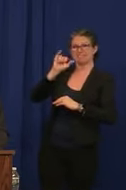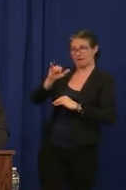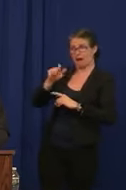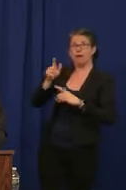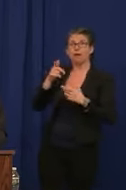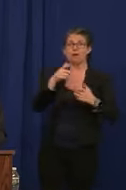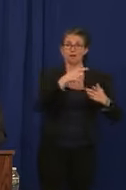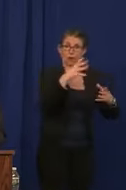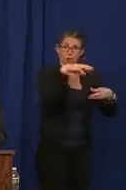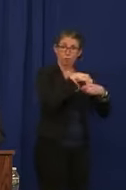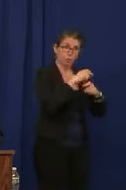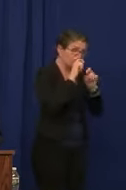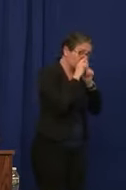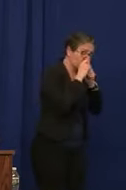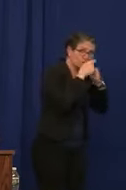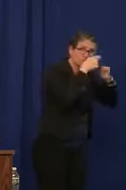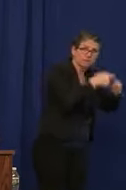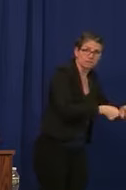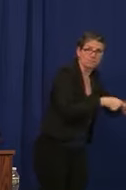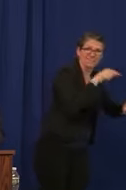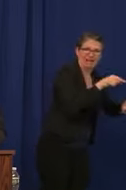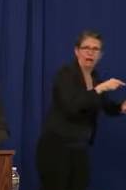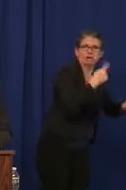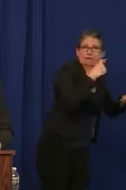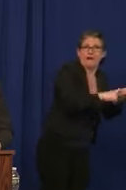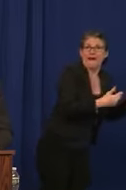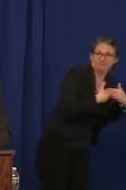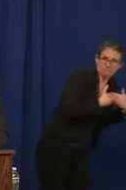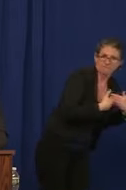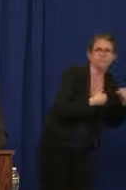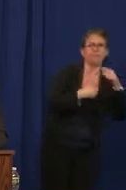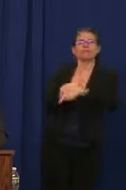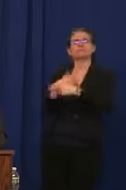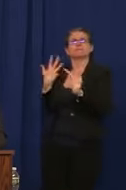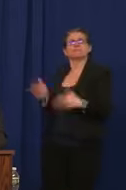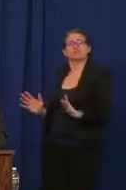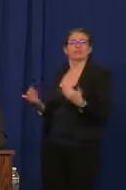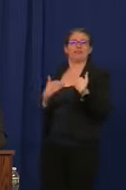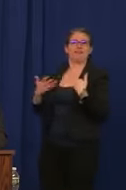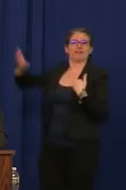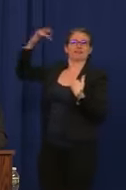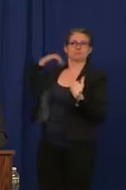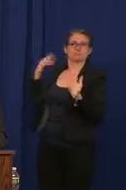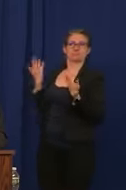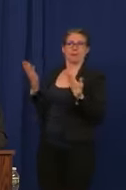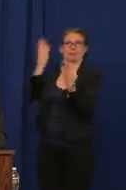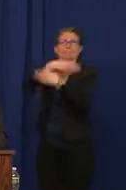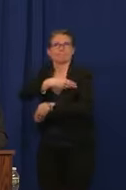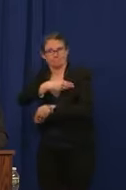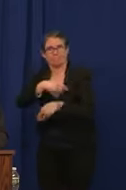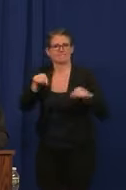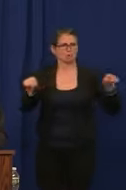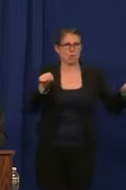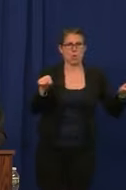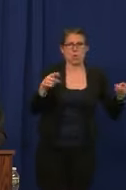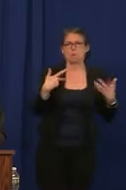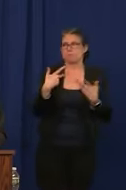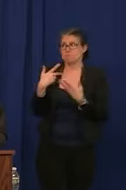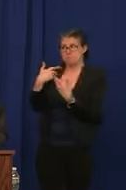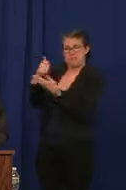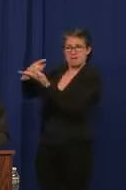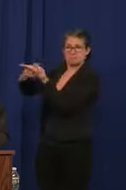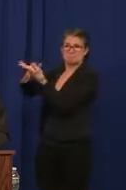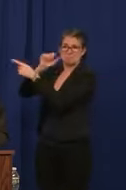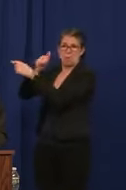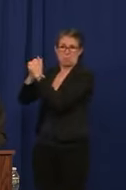states. That's because they are now hot spots. I've made the case several times to the president and the vice president that we also need